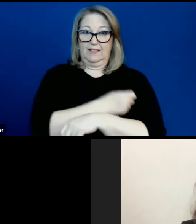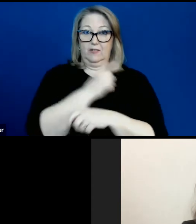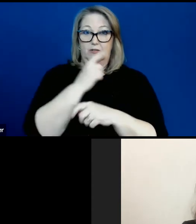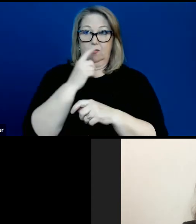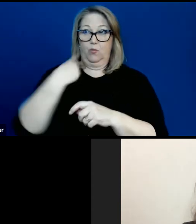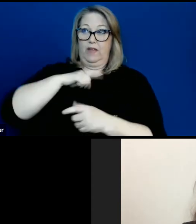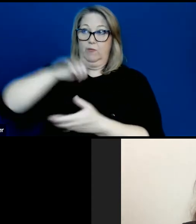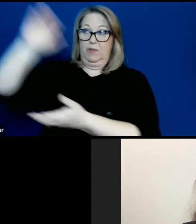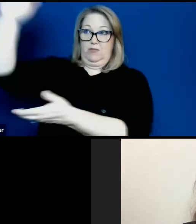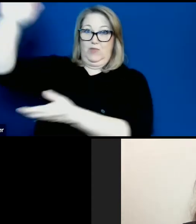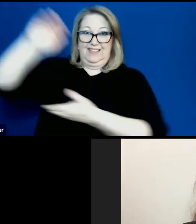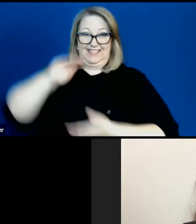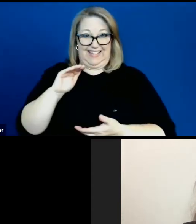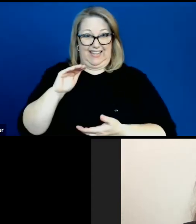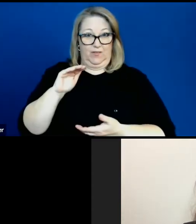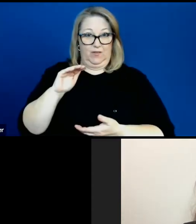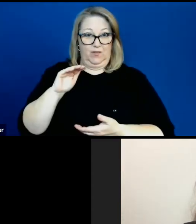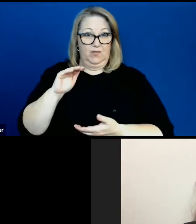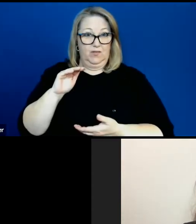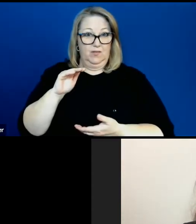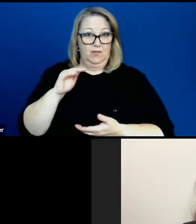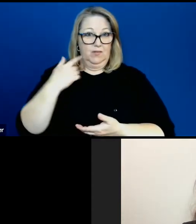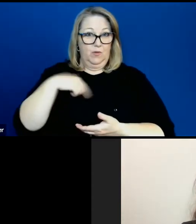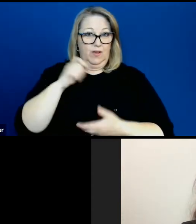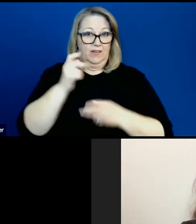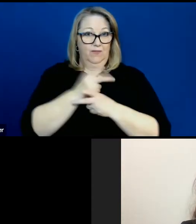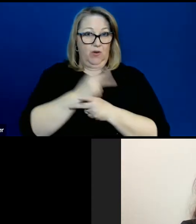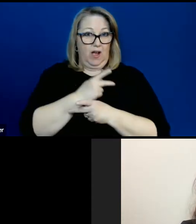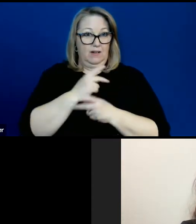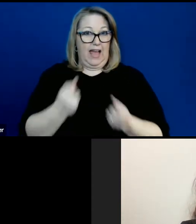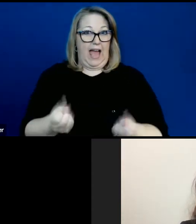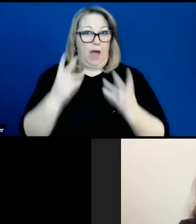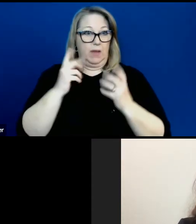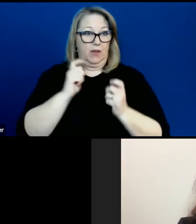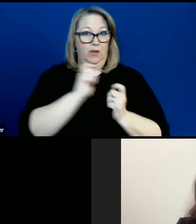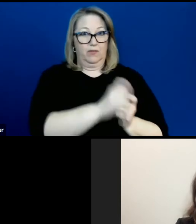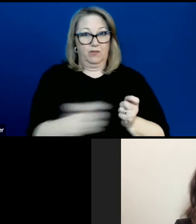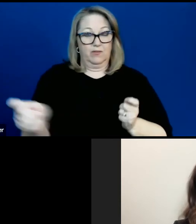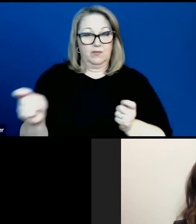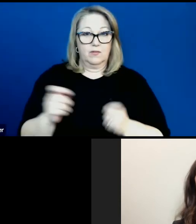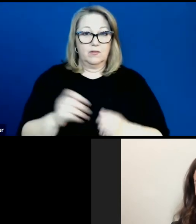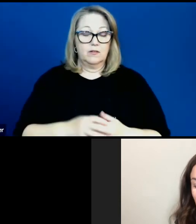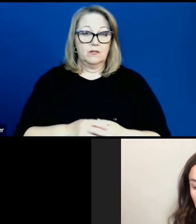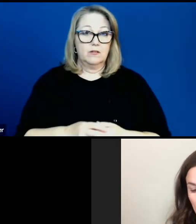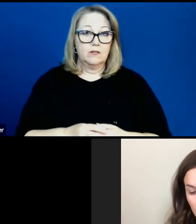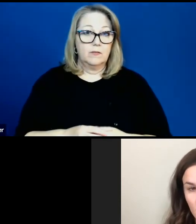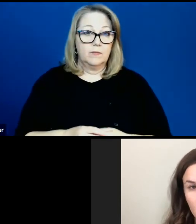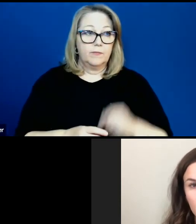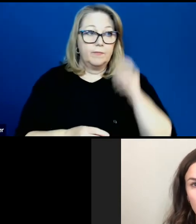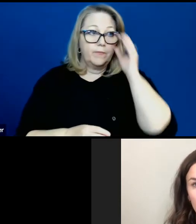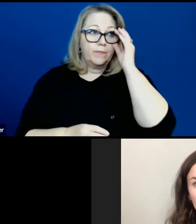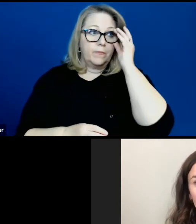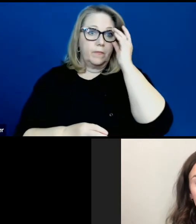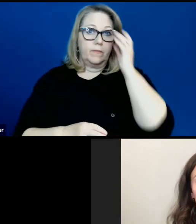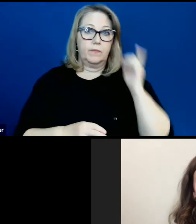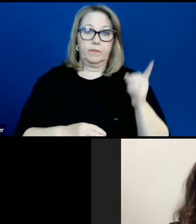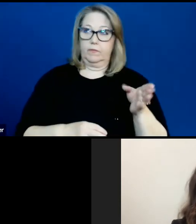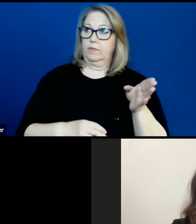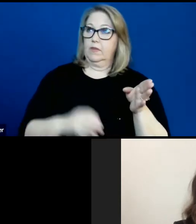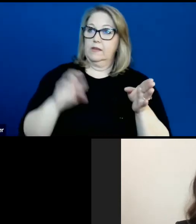so we can calculate a percentage of shots in arms over initial allocation? I think, Sam, what you're not understanding